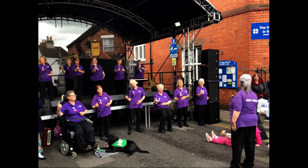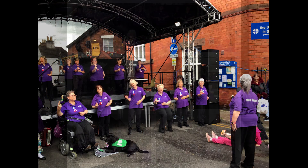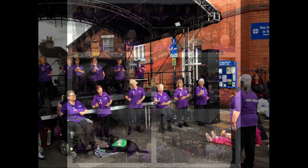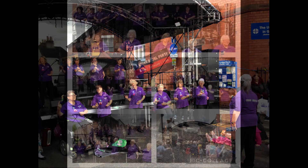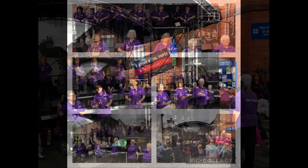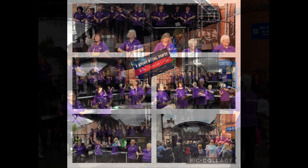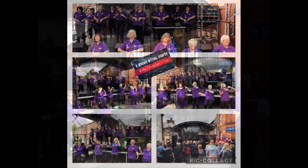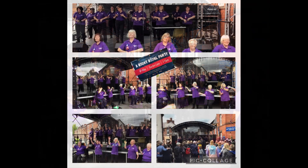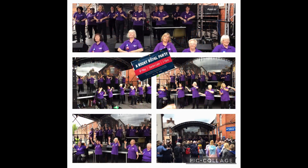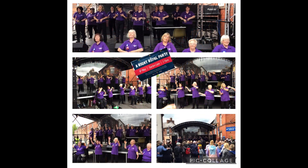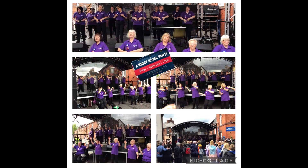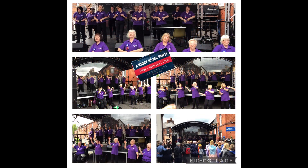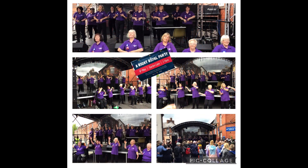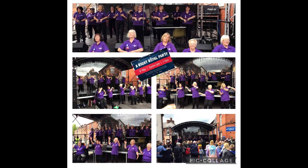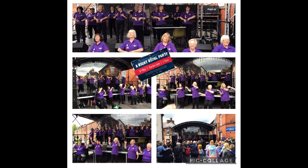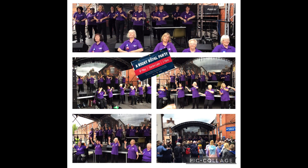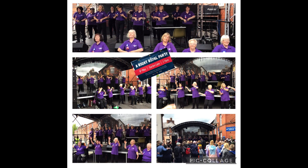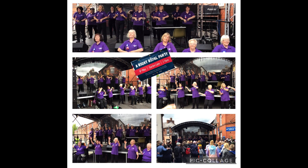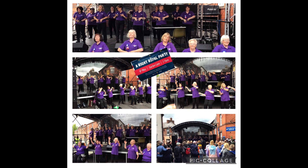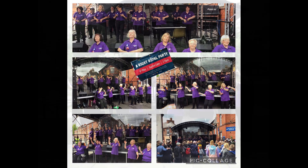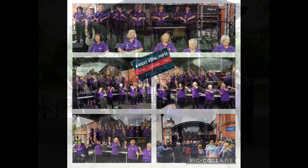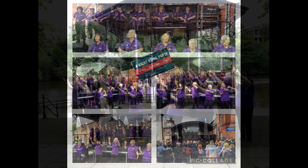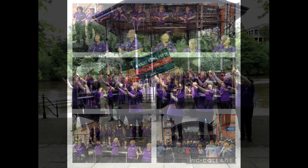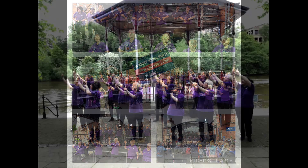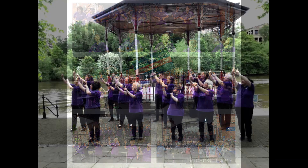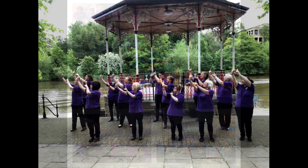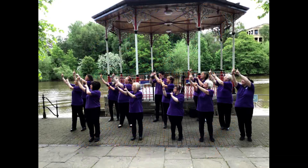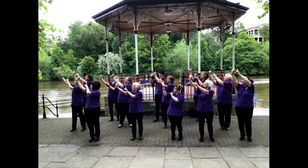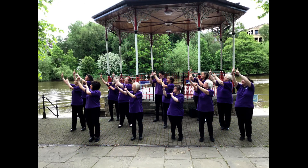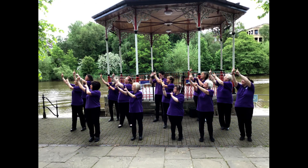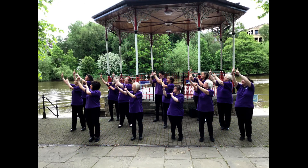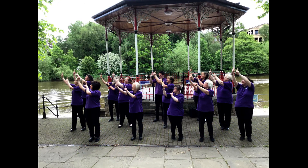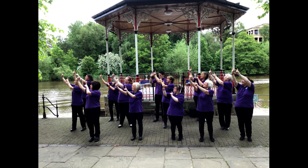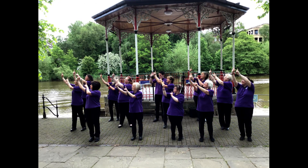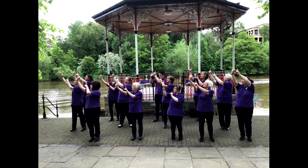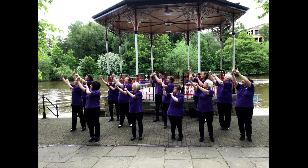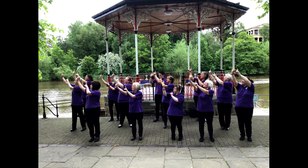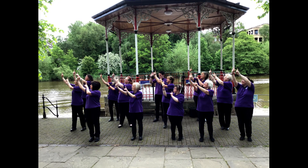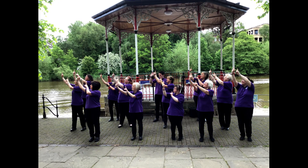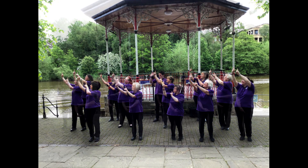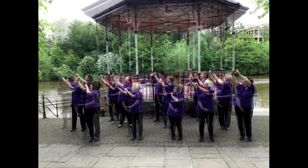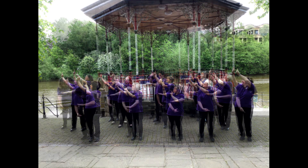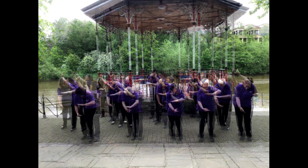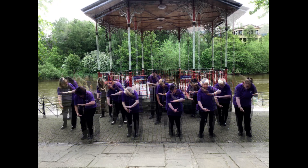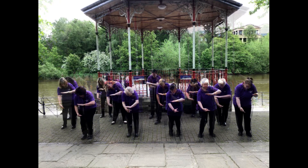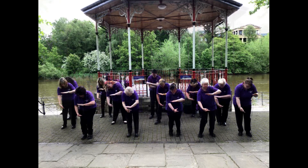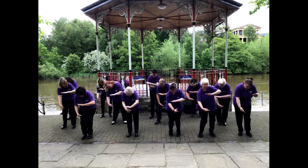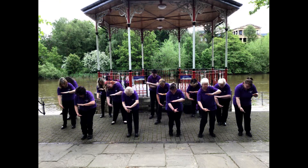rise up, I rise unafraid. I rise up, and I do